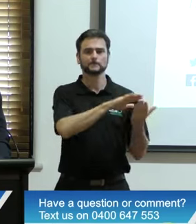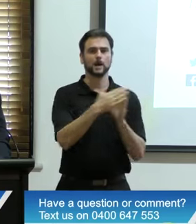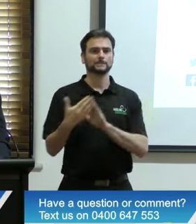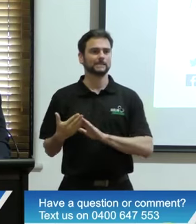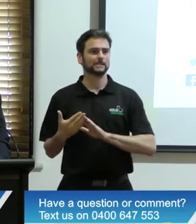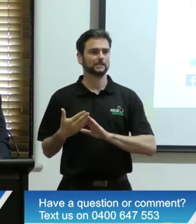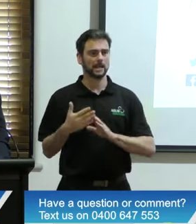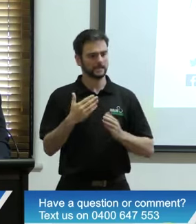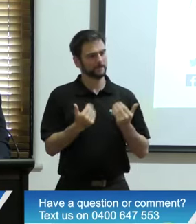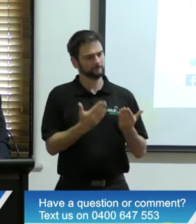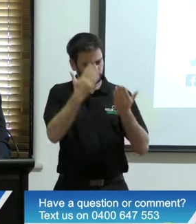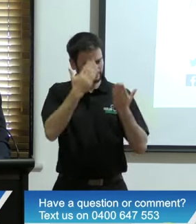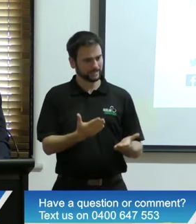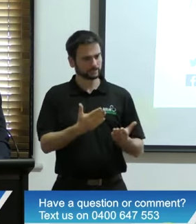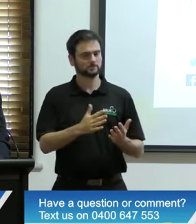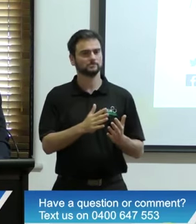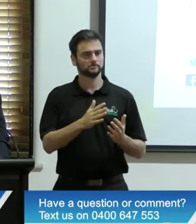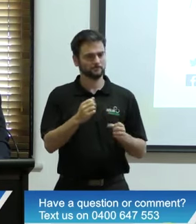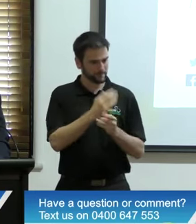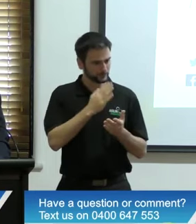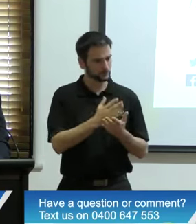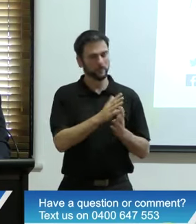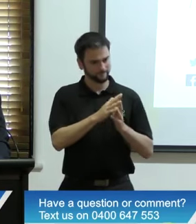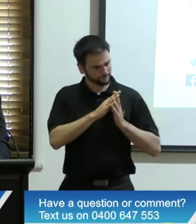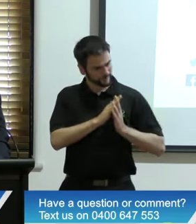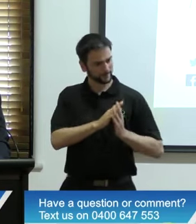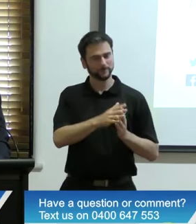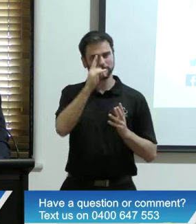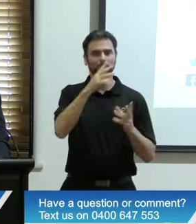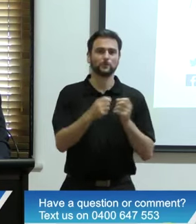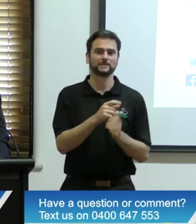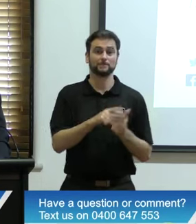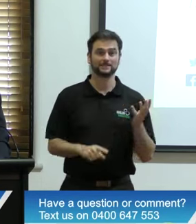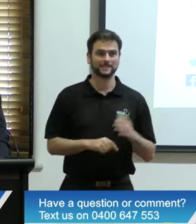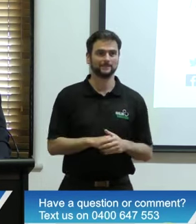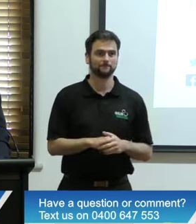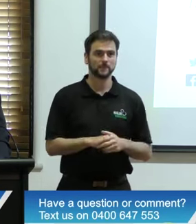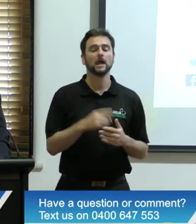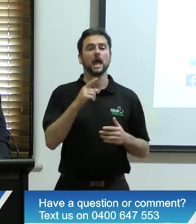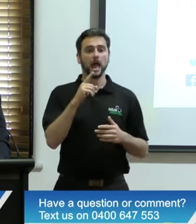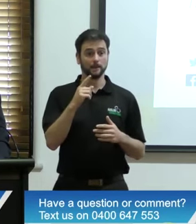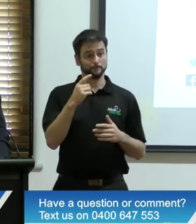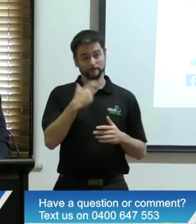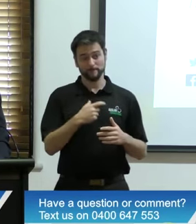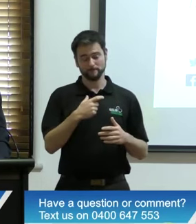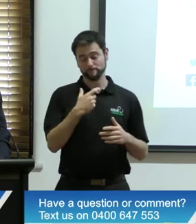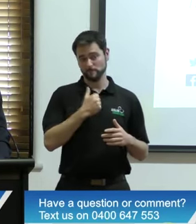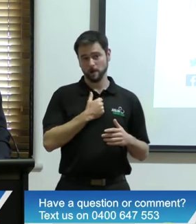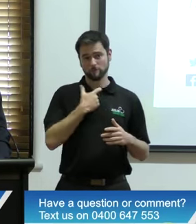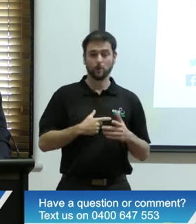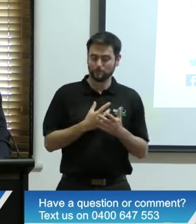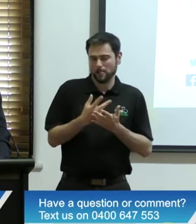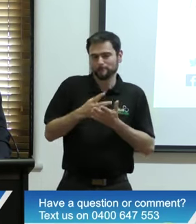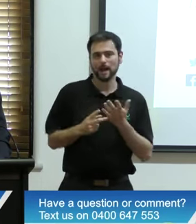really important part of that big job is making sure the state disability plan happens, but